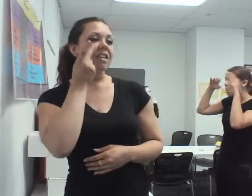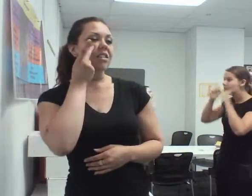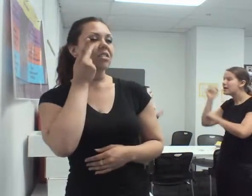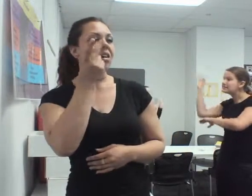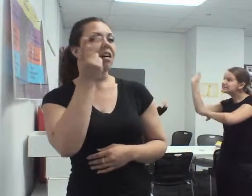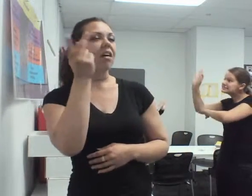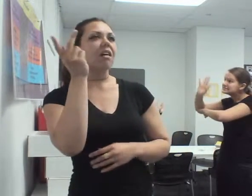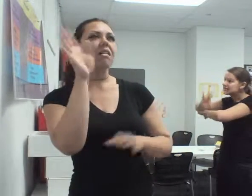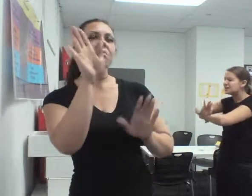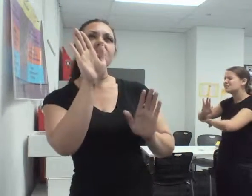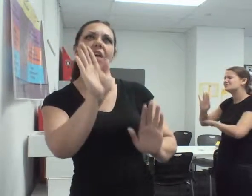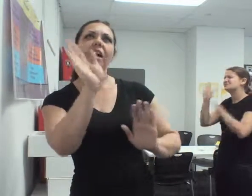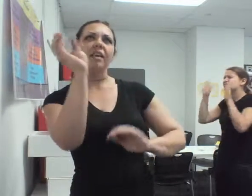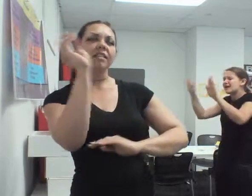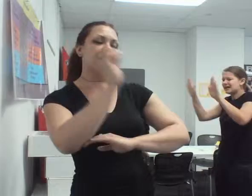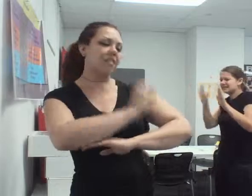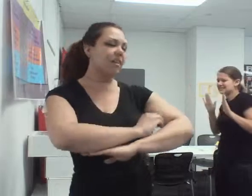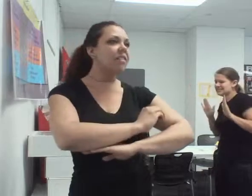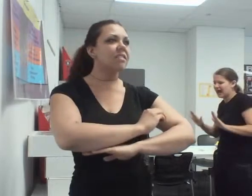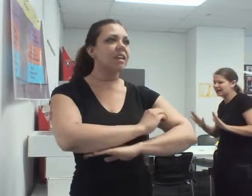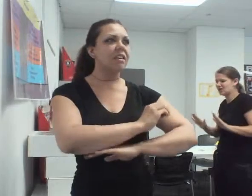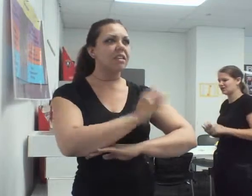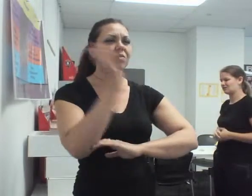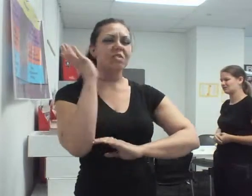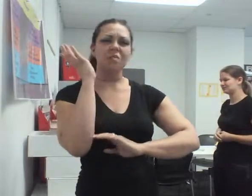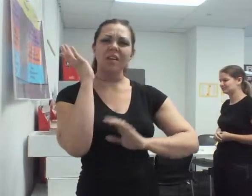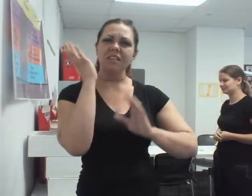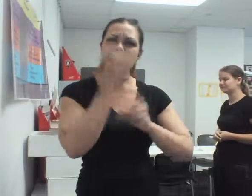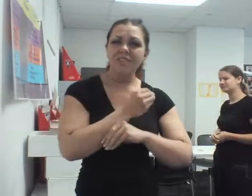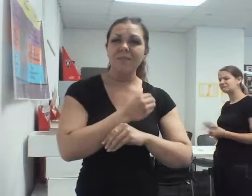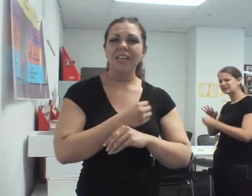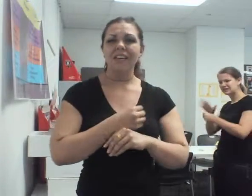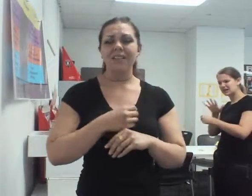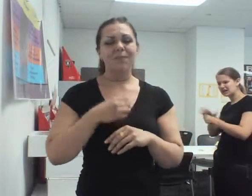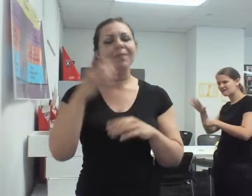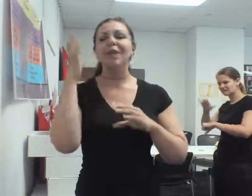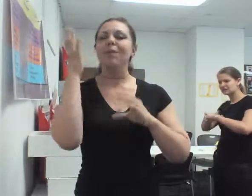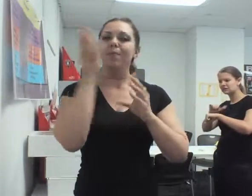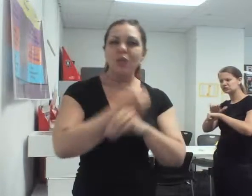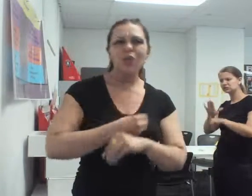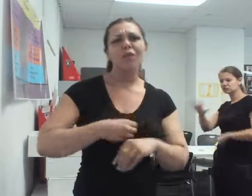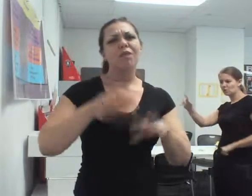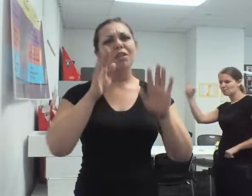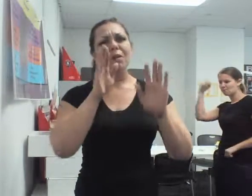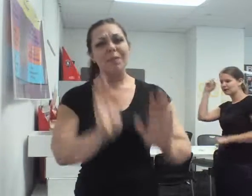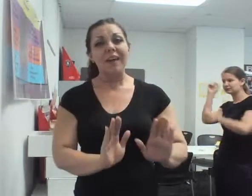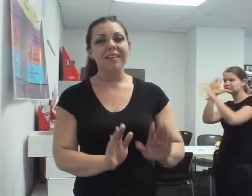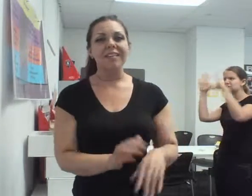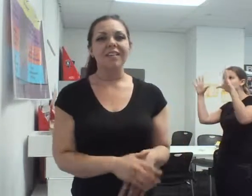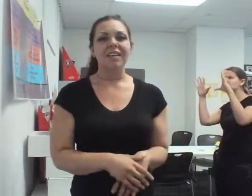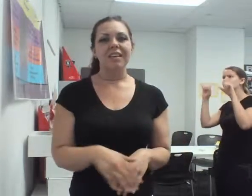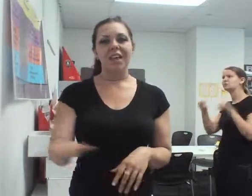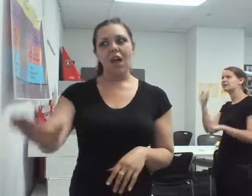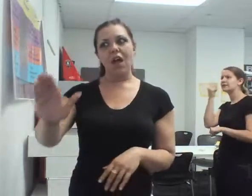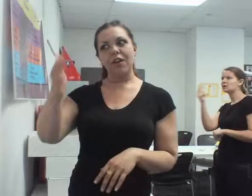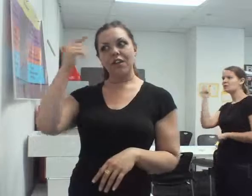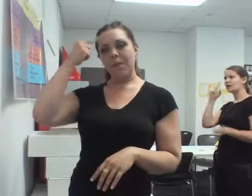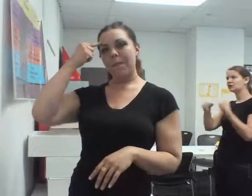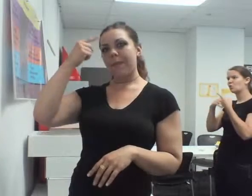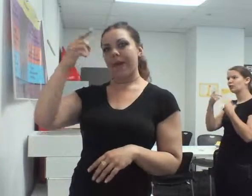sunset. That's enough in English, right? Because you are mine. Now go, oh, I've seen one of those before. You know, it looked like the sky is gorgeous, the